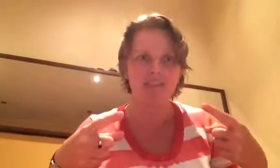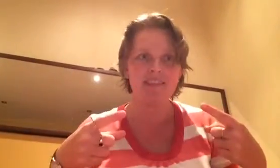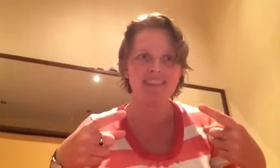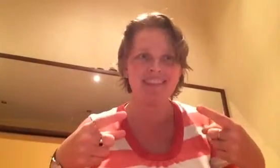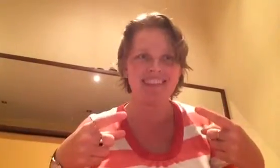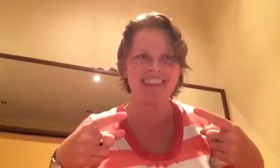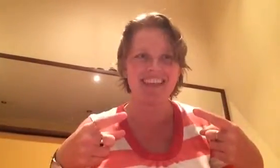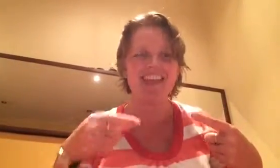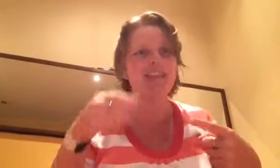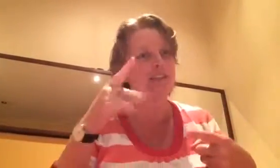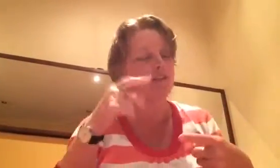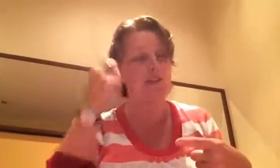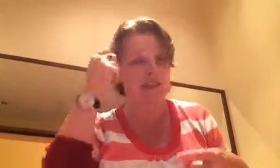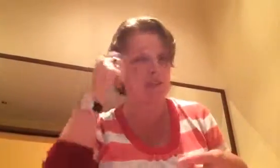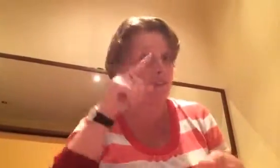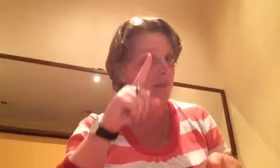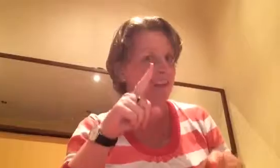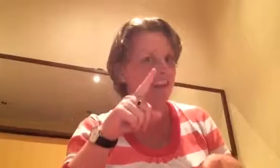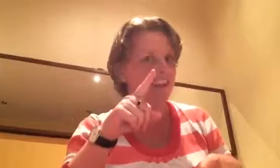different, okay, so don't underestimate that.